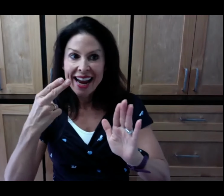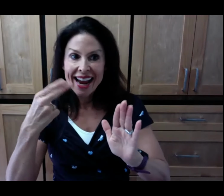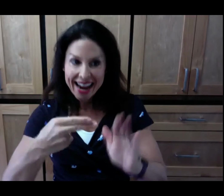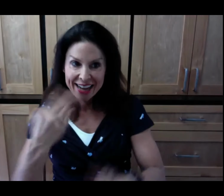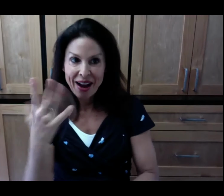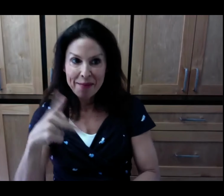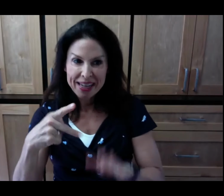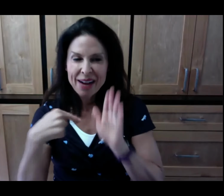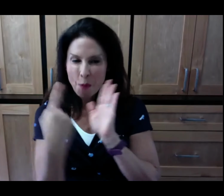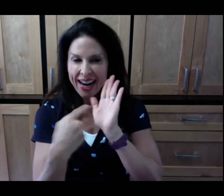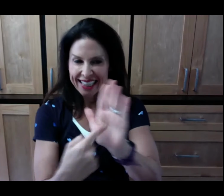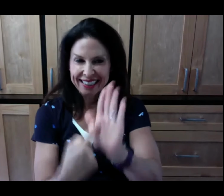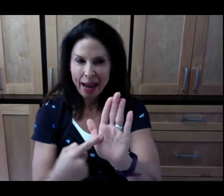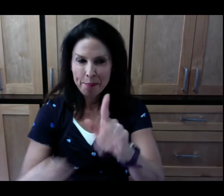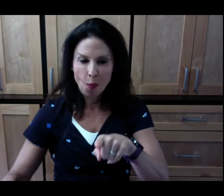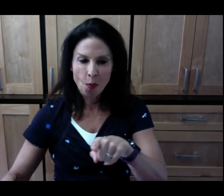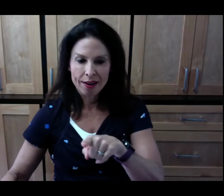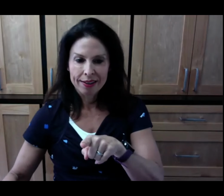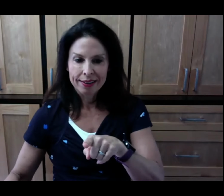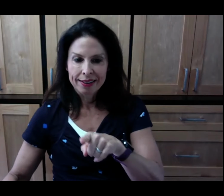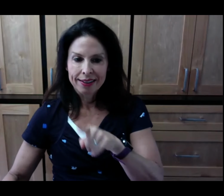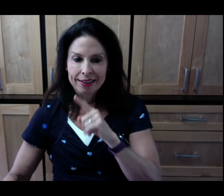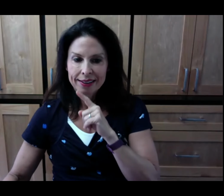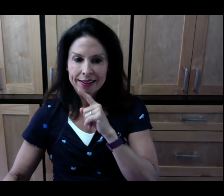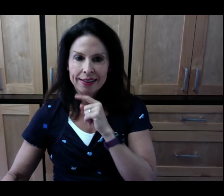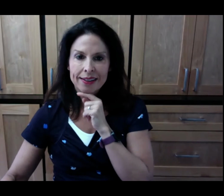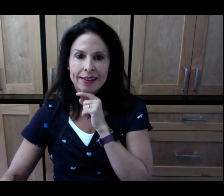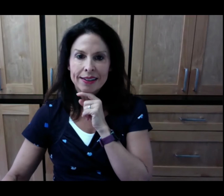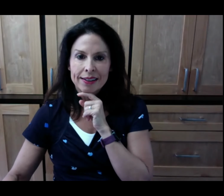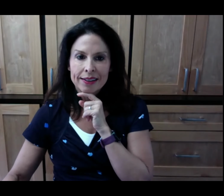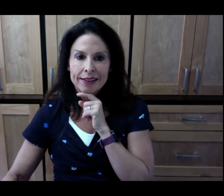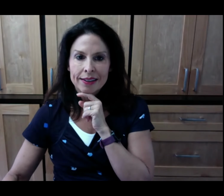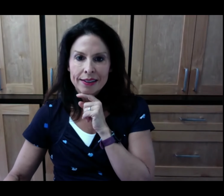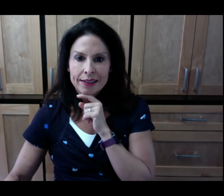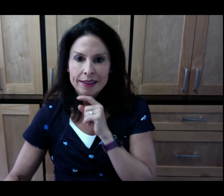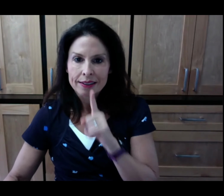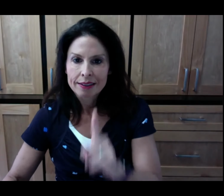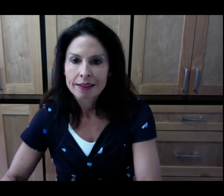So I'm actually going to show you H5P an example right now. 1 second.